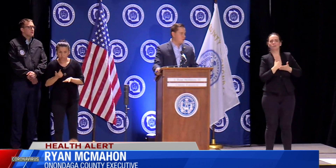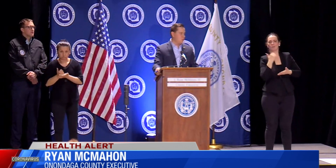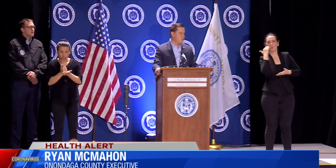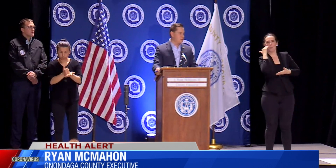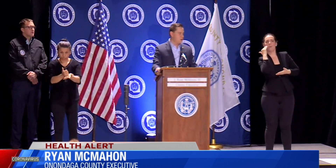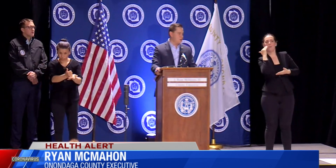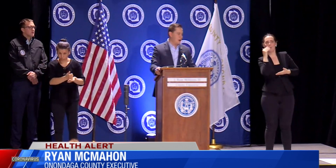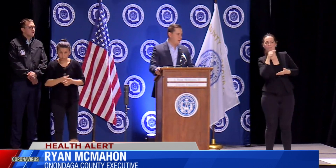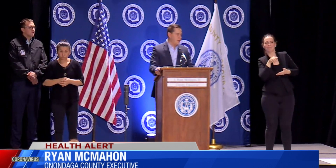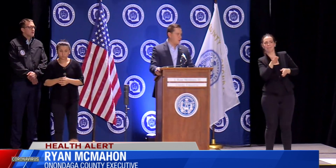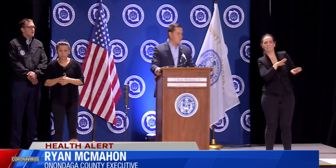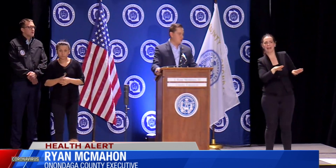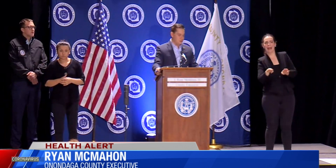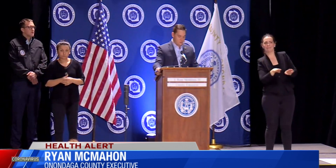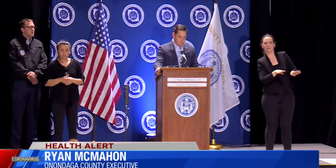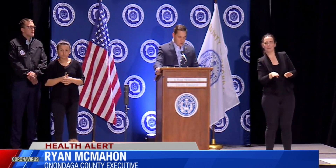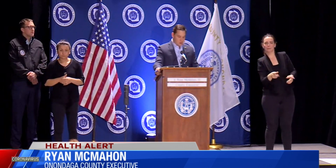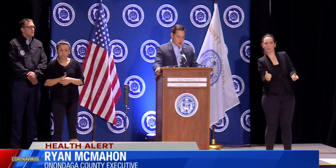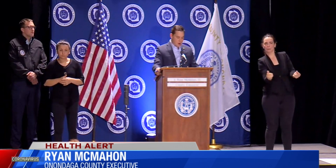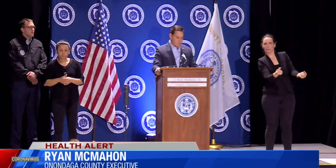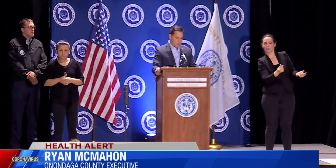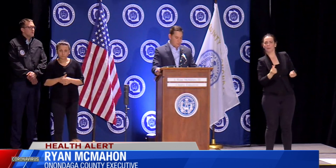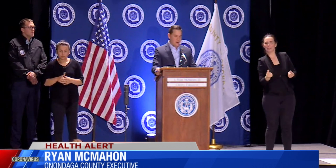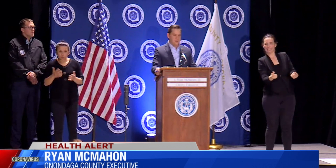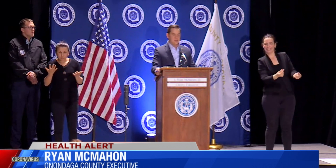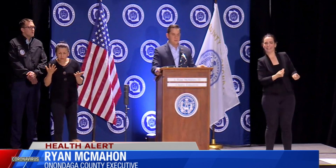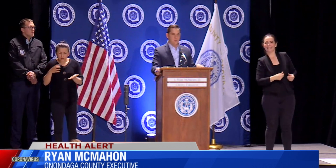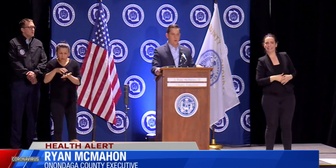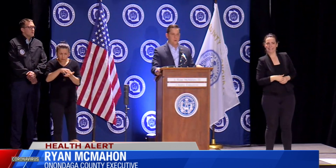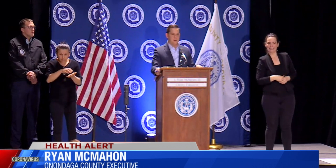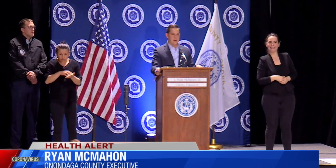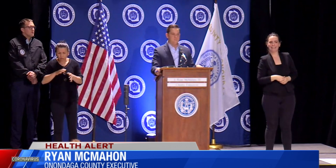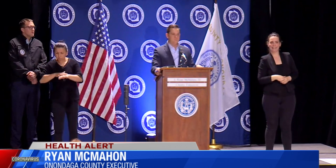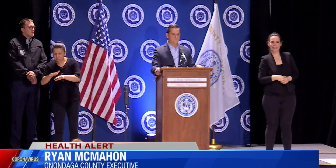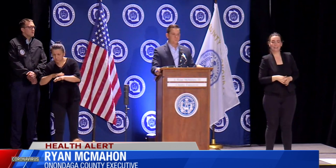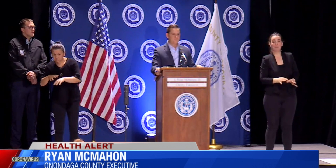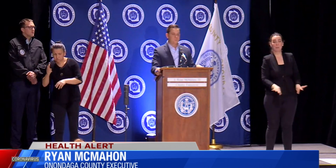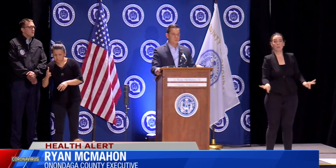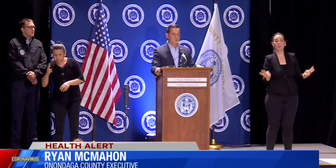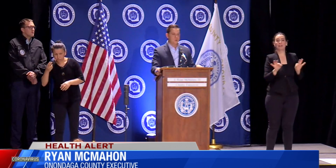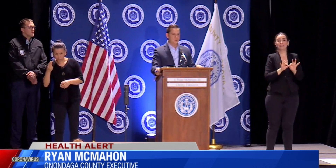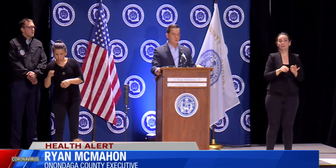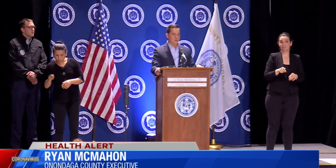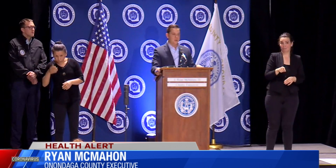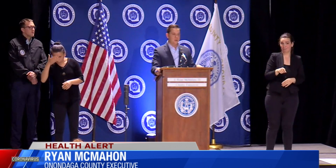campaigns when we see outlying communities. But I think it's important that